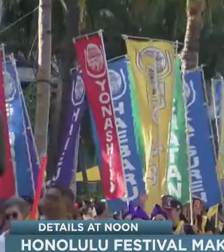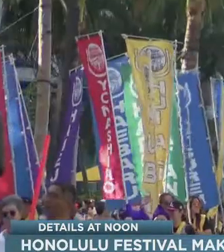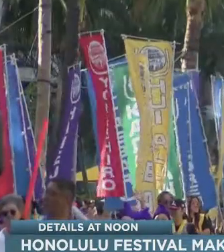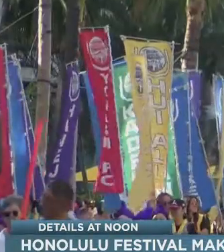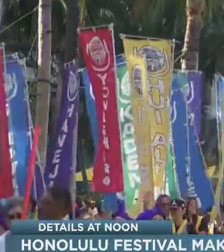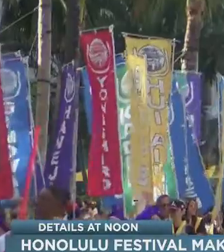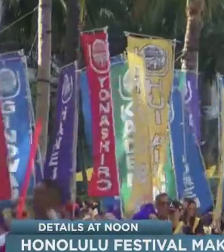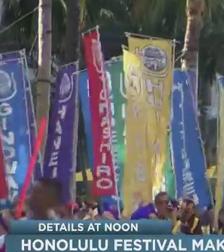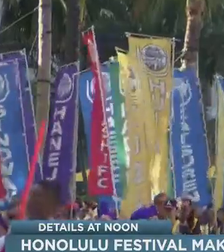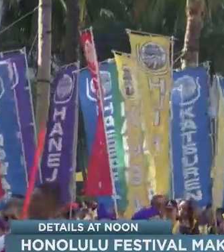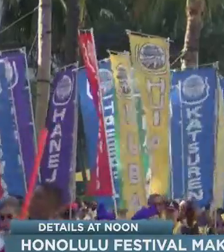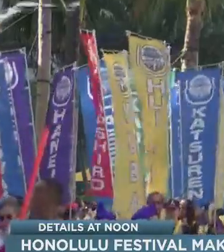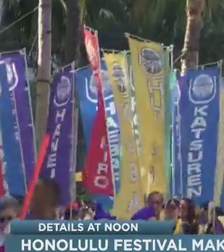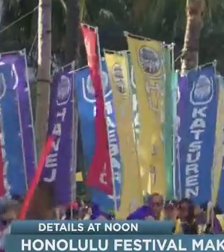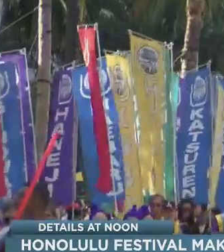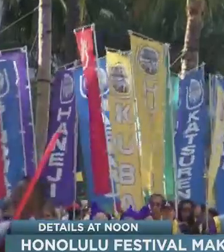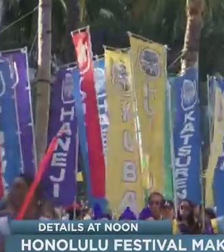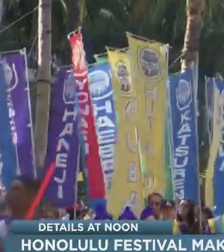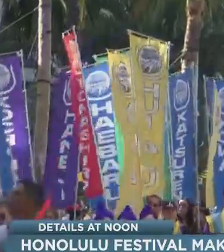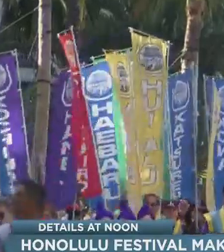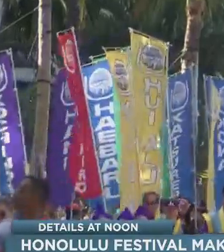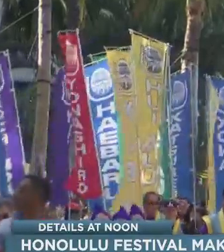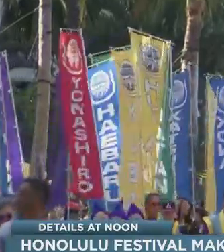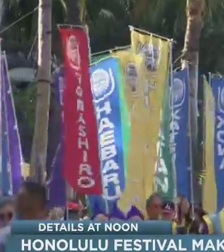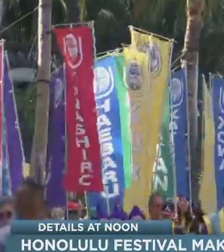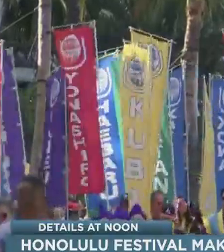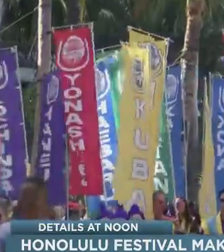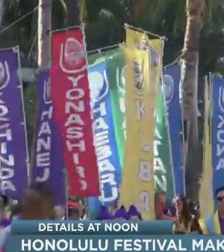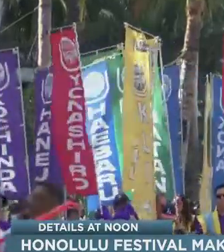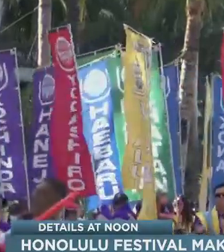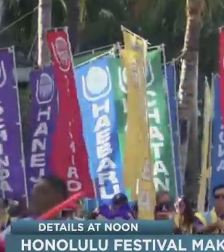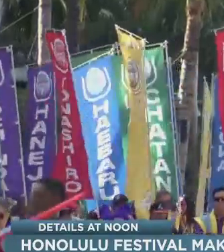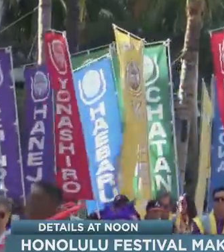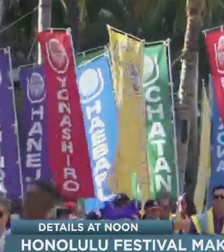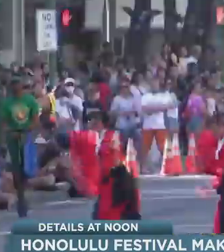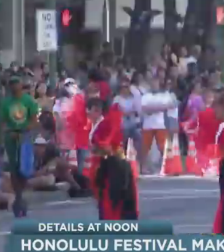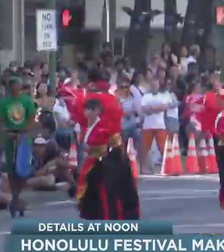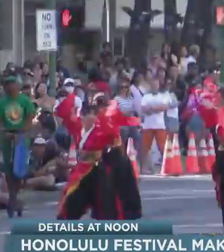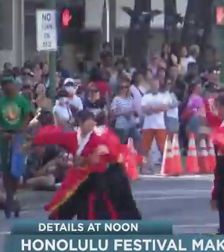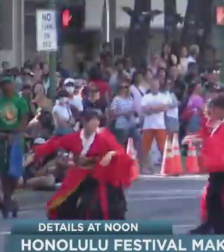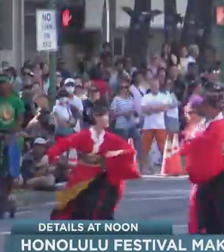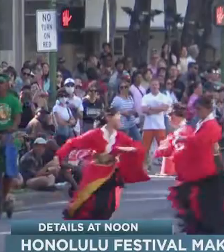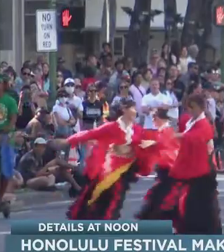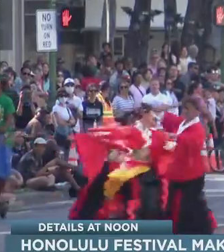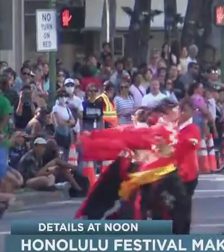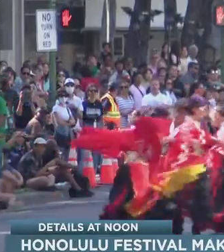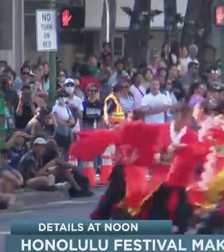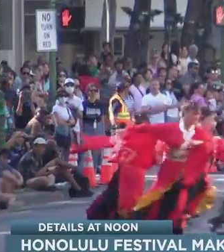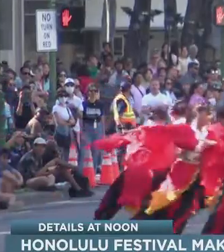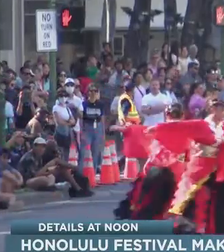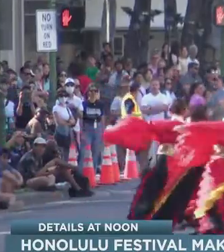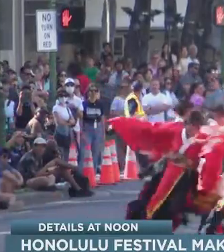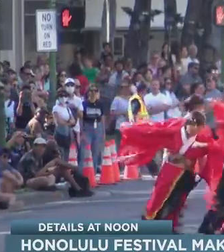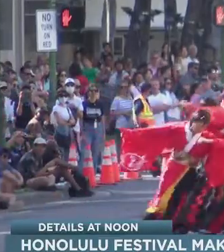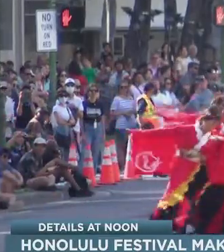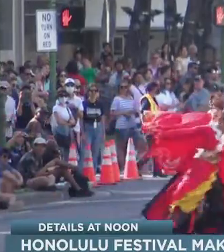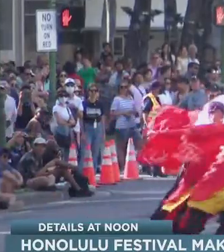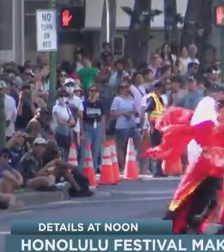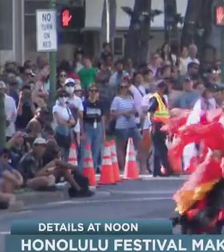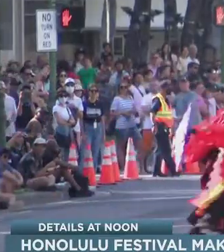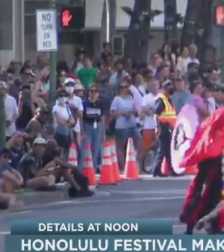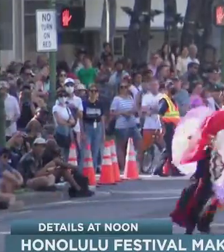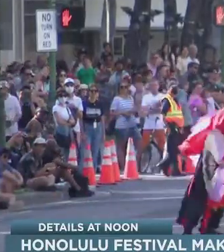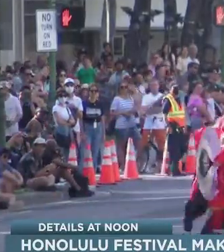of the pandemic. Thousands also lined the street for the massive 4-hour-long parade that featured cultural programs from